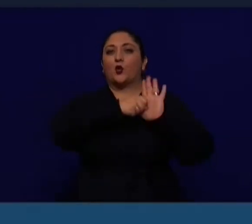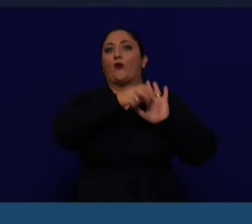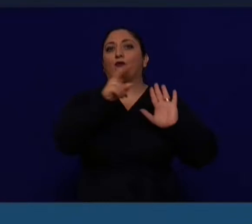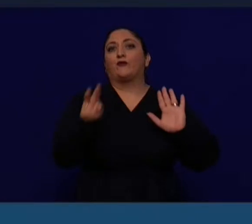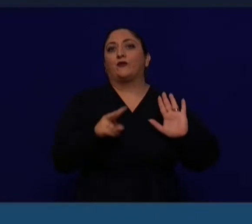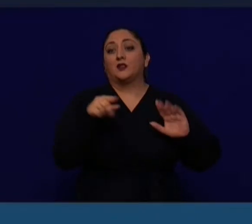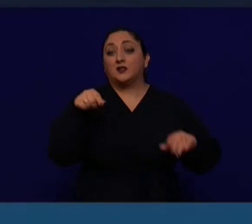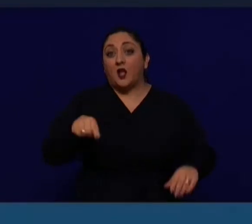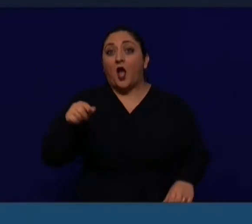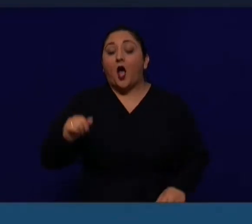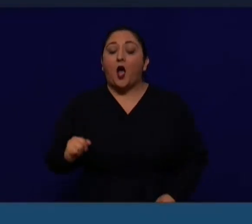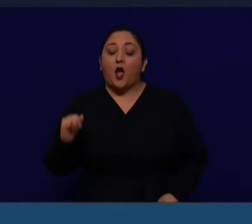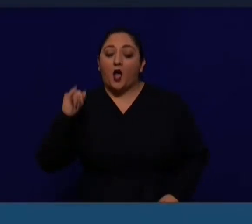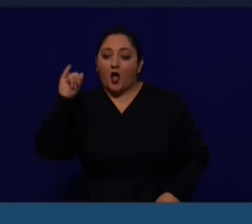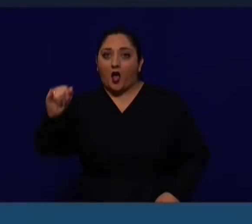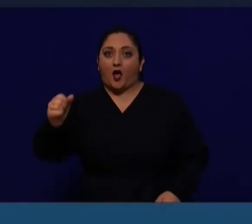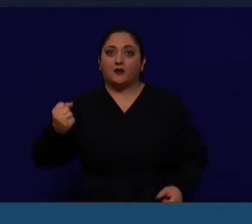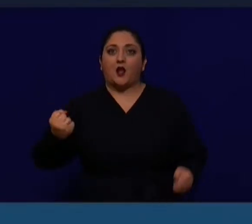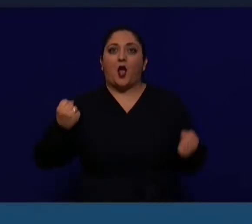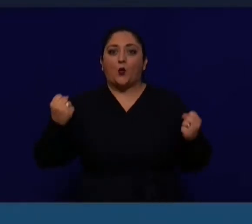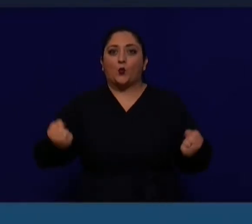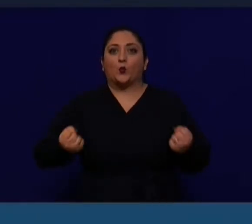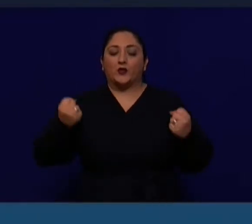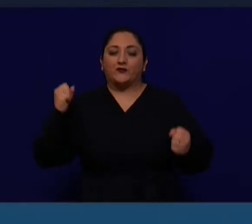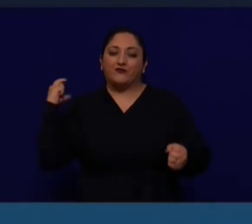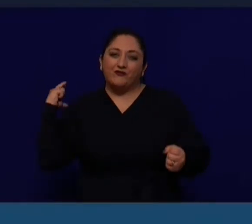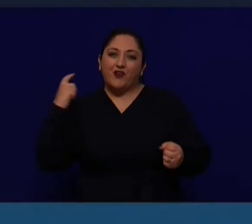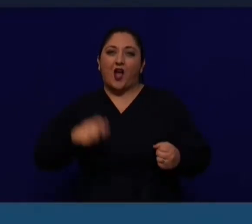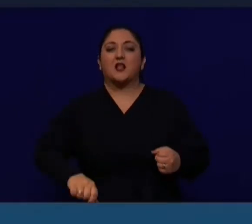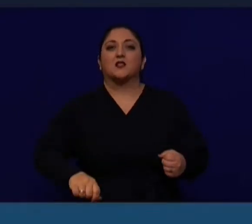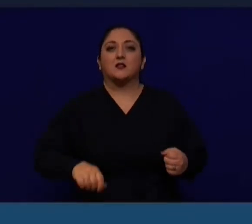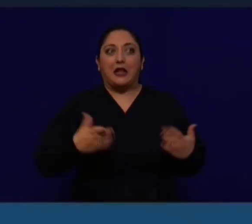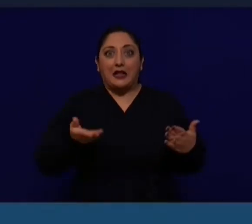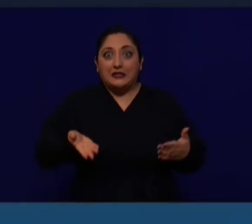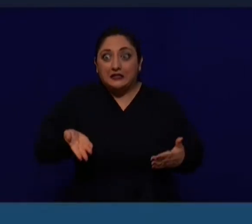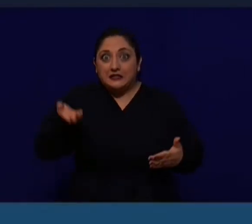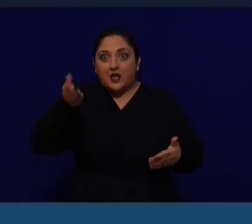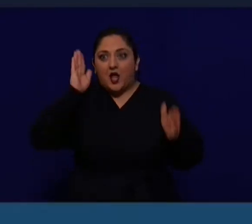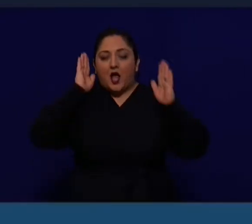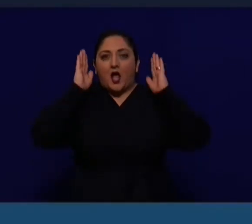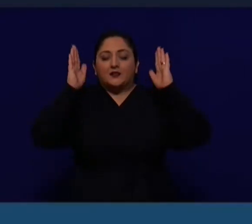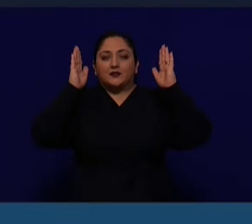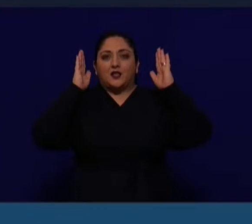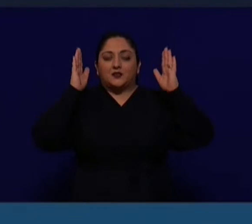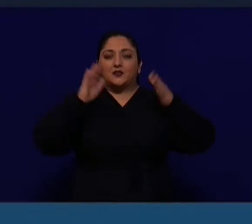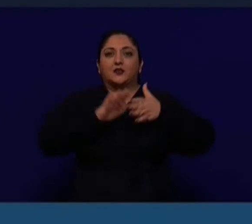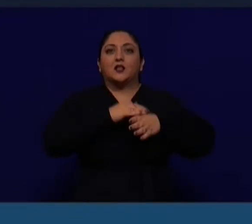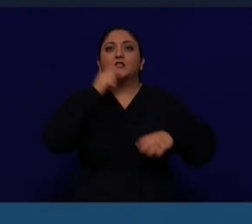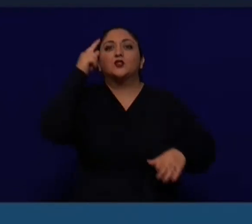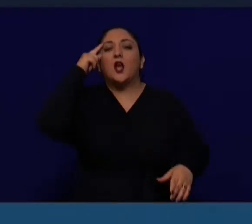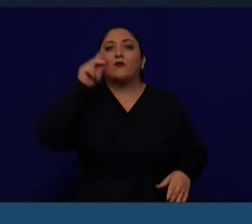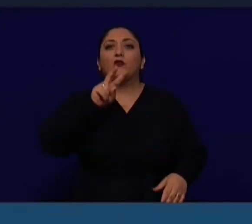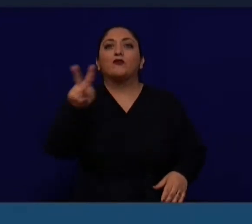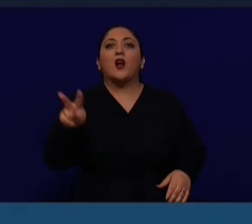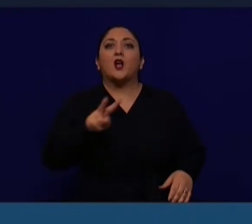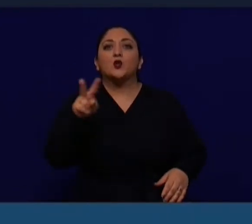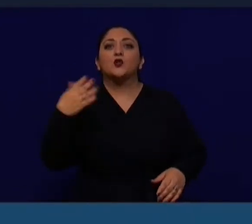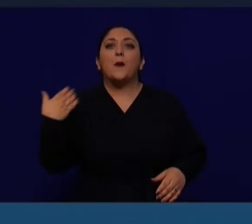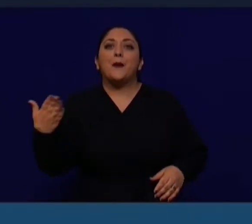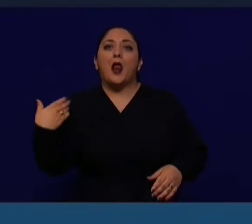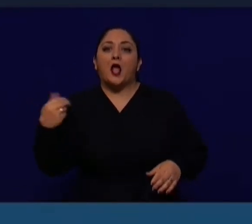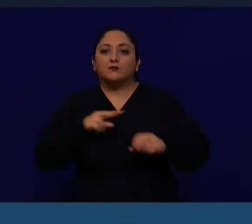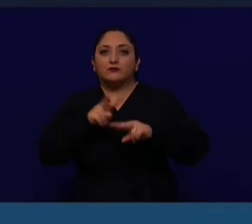qed ikollna qabel u rridu nkunu iktar diligenti għaliex nafu li dan il-virus pers li jinfirex iktar malajr